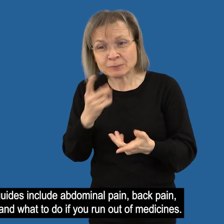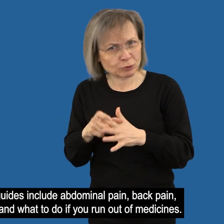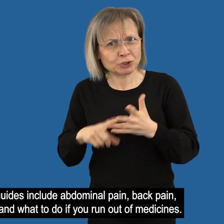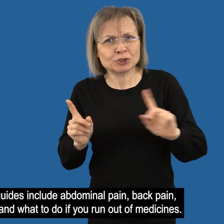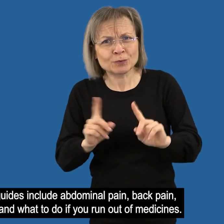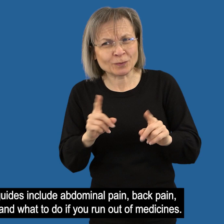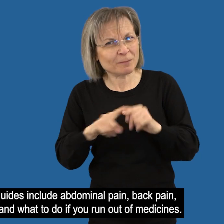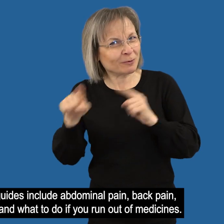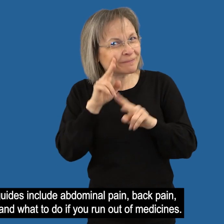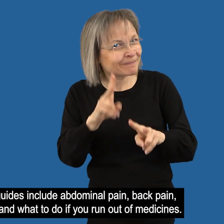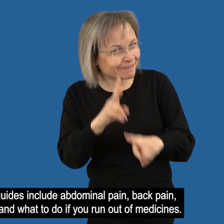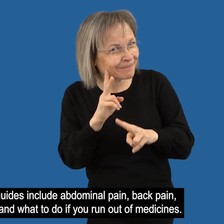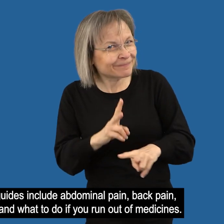of medicines.